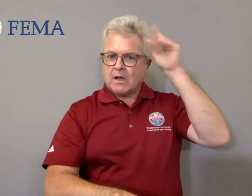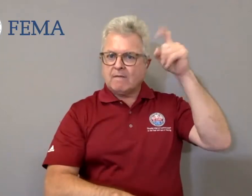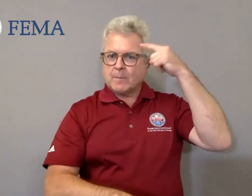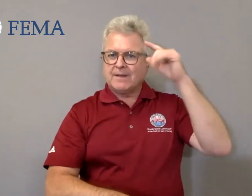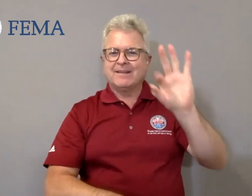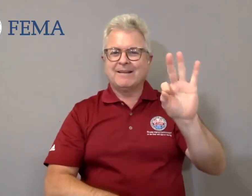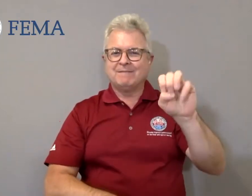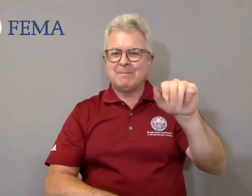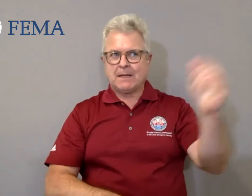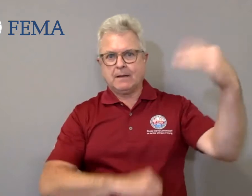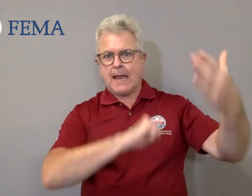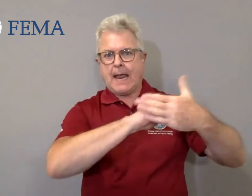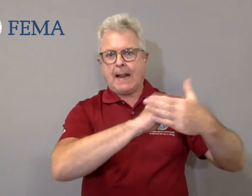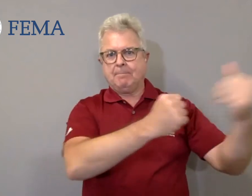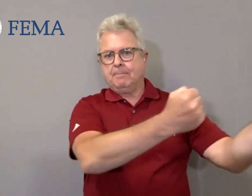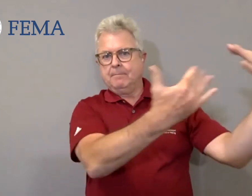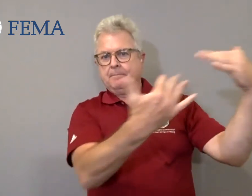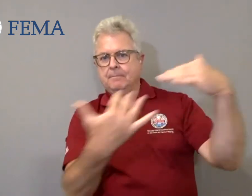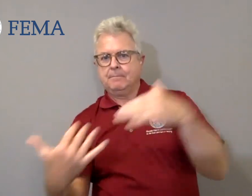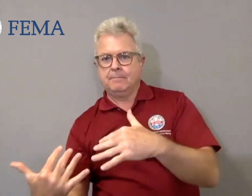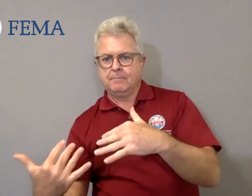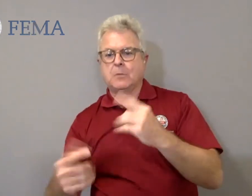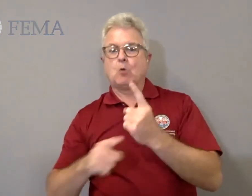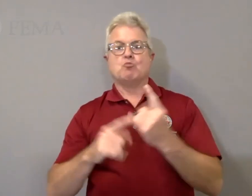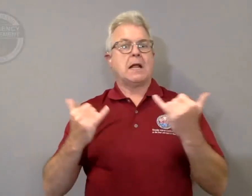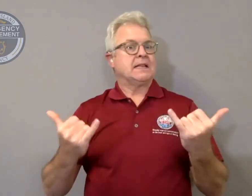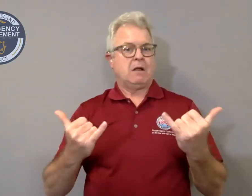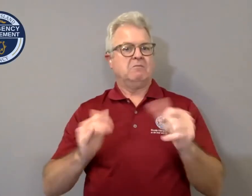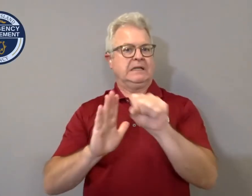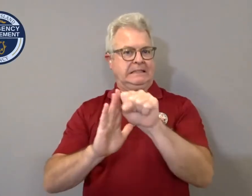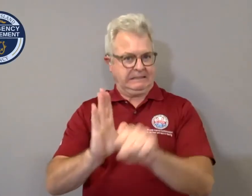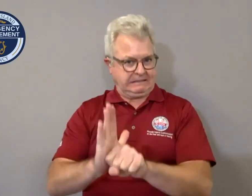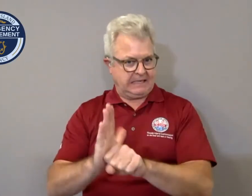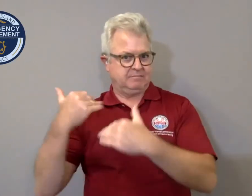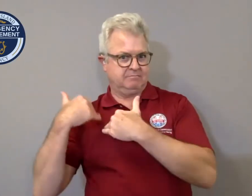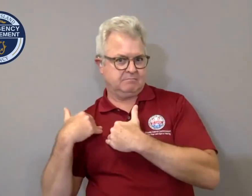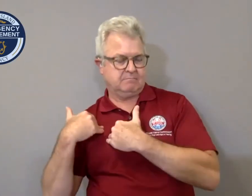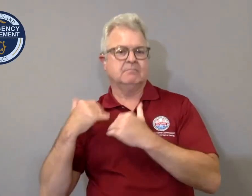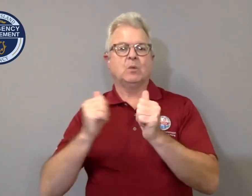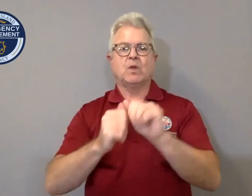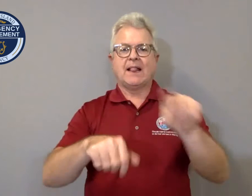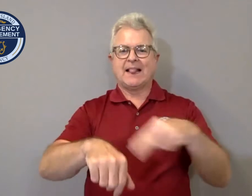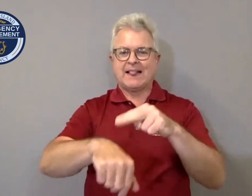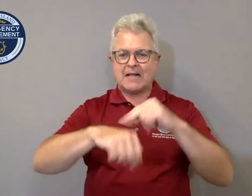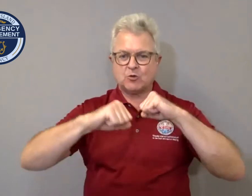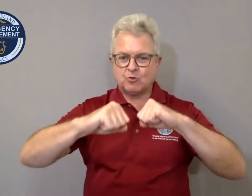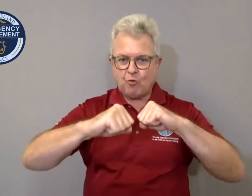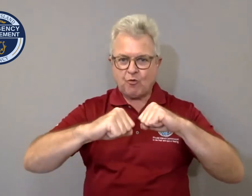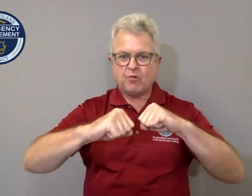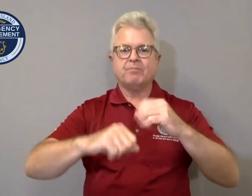Then if that were to happen, he could call FEMA, Federal Emergency Management. Right now, it is fully in the